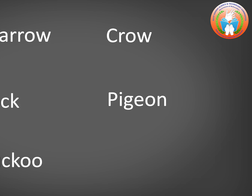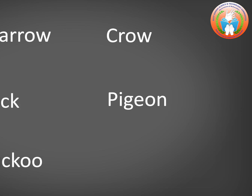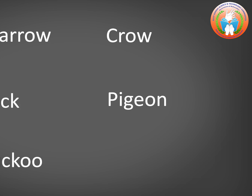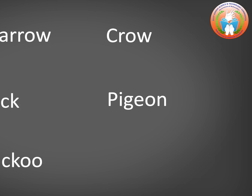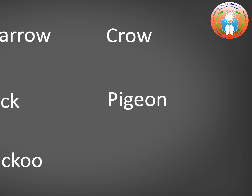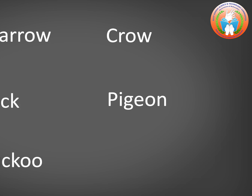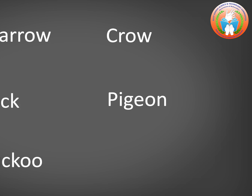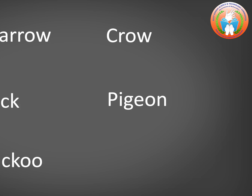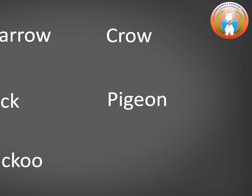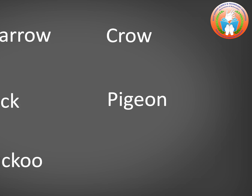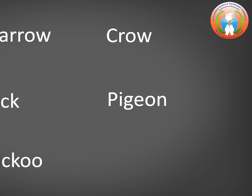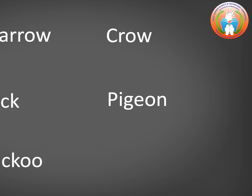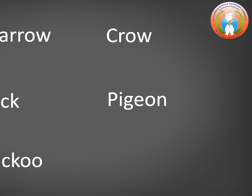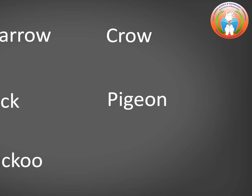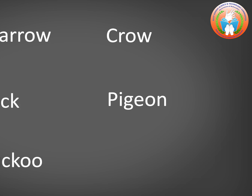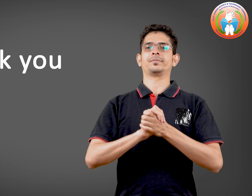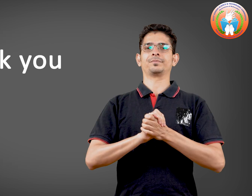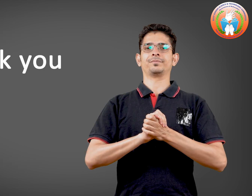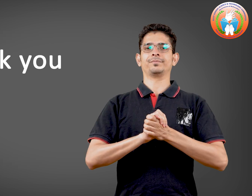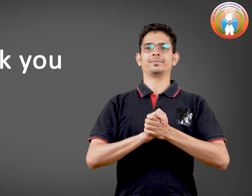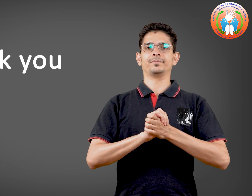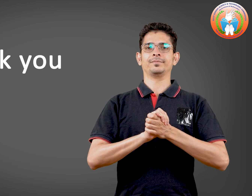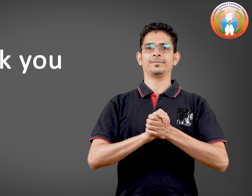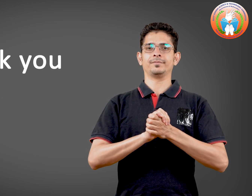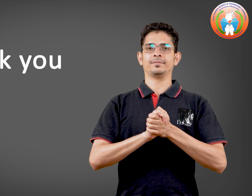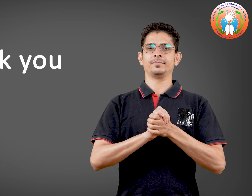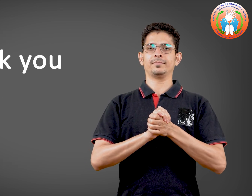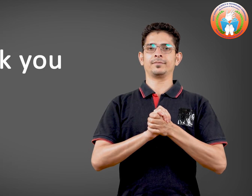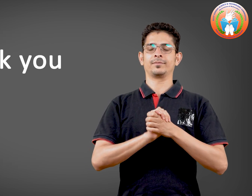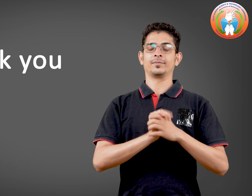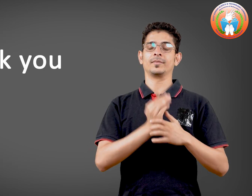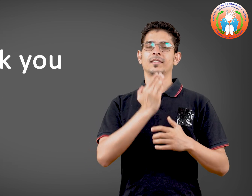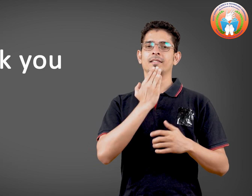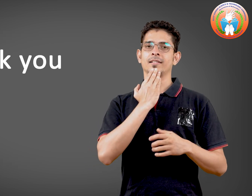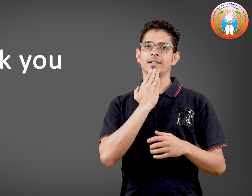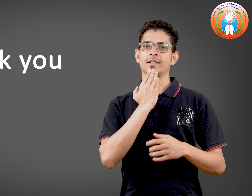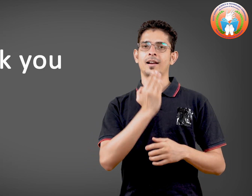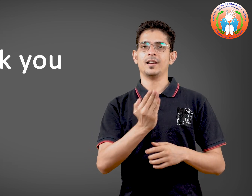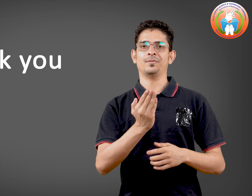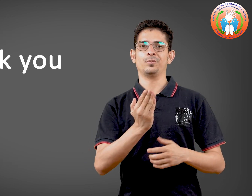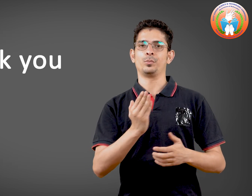Thank you.